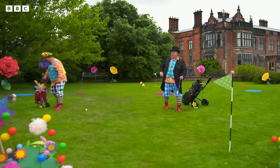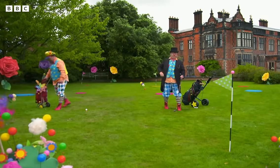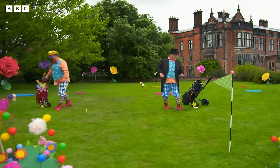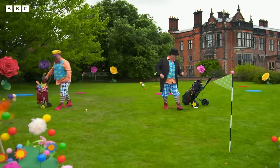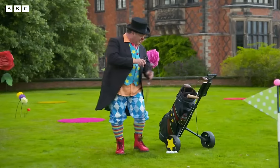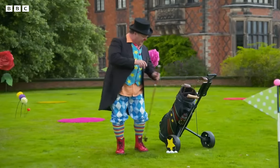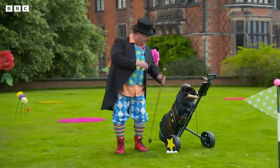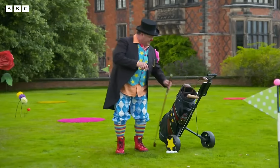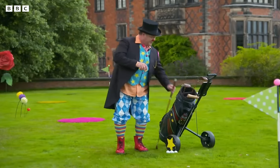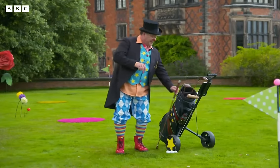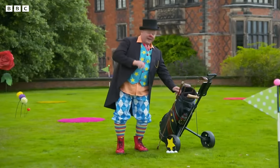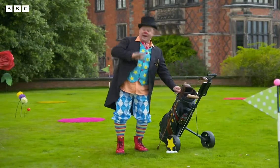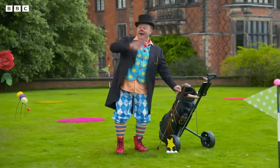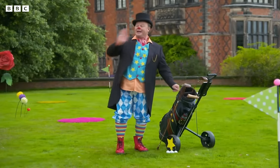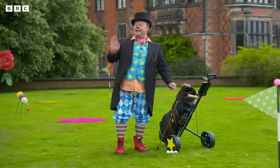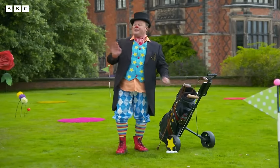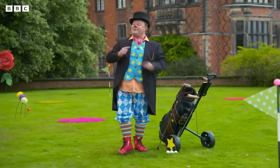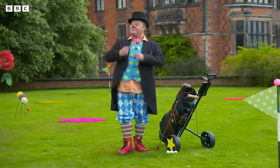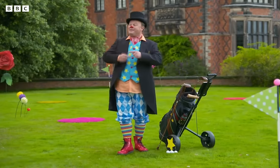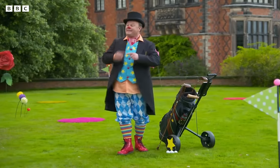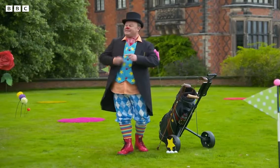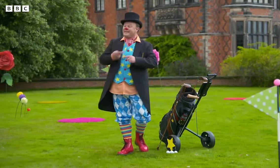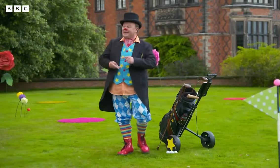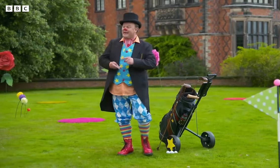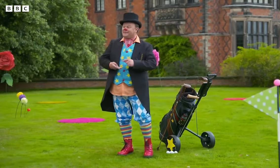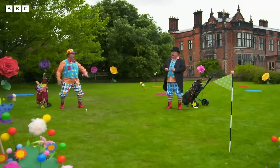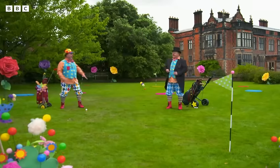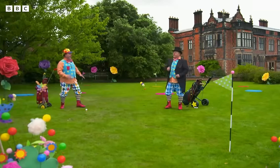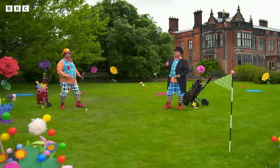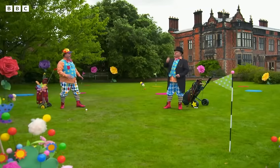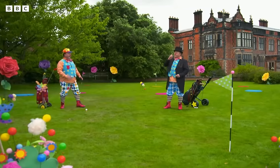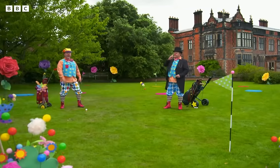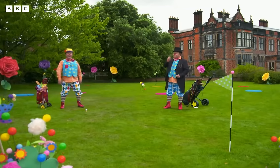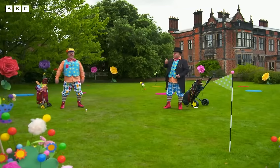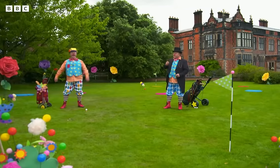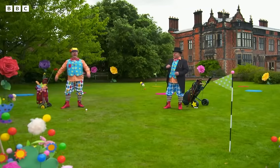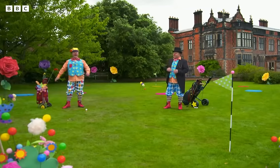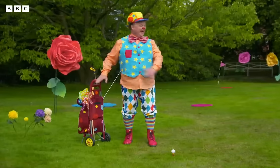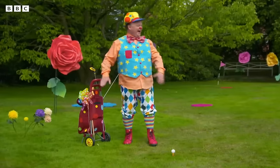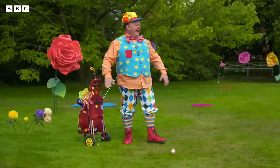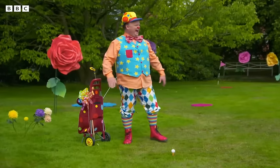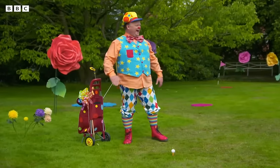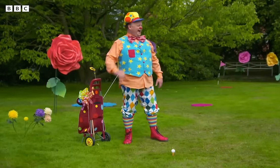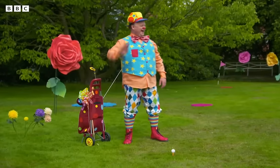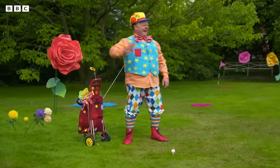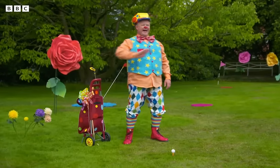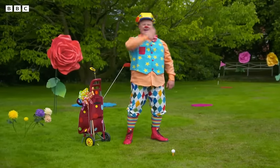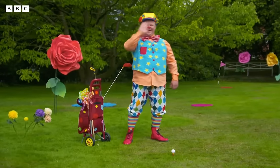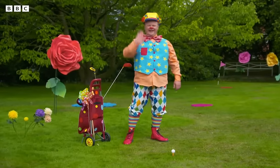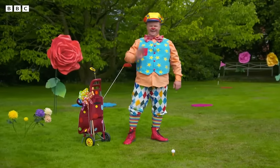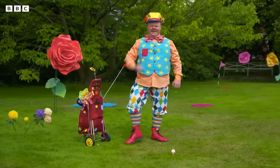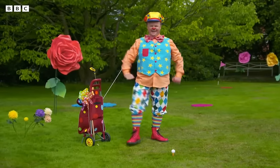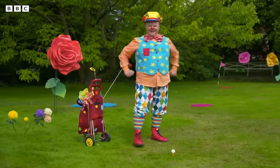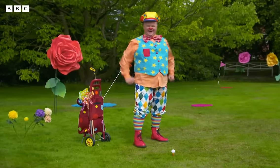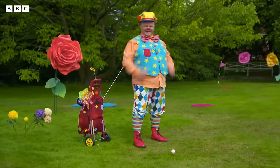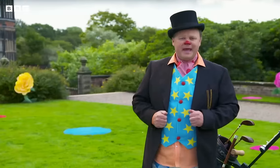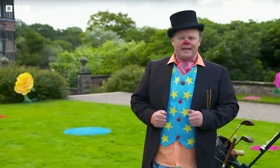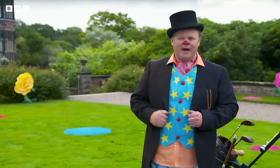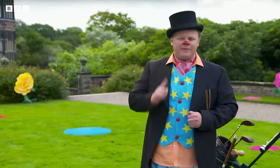Oh! Hello, Mr. T. Good to see you. Oh, hello! Now,